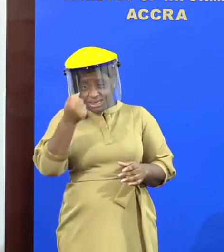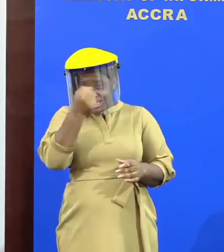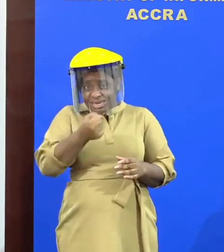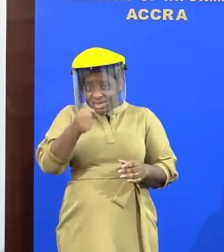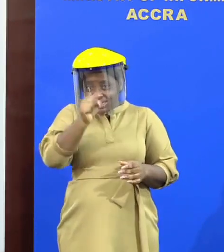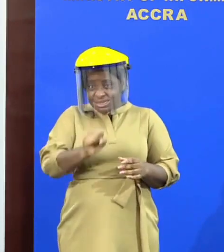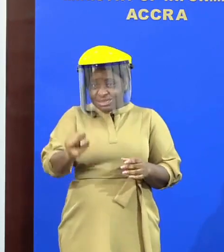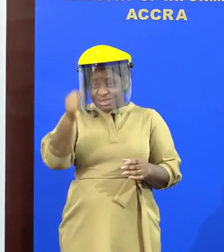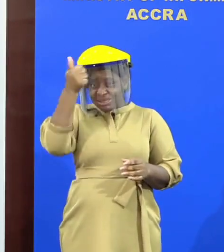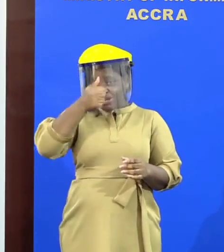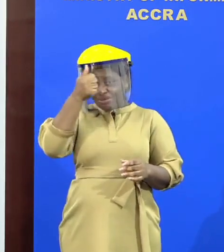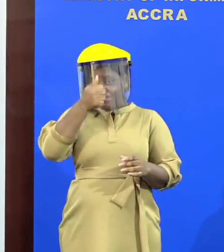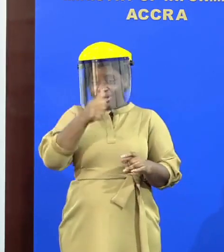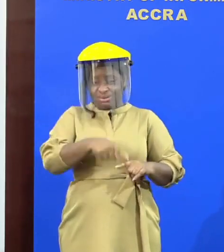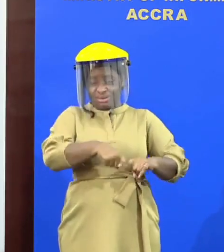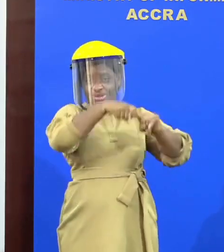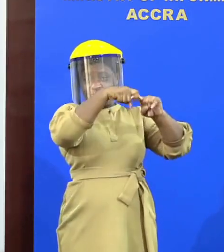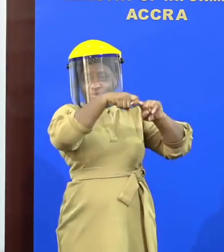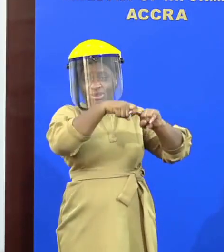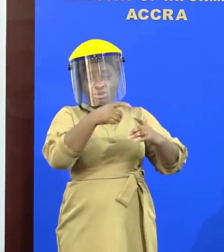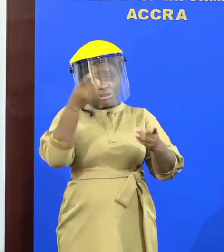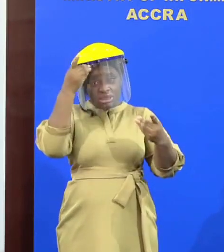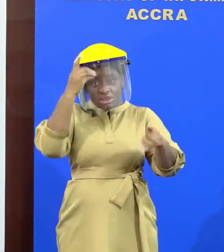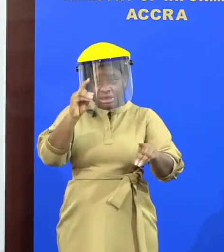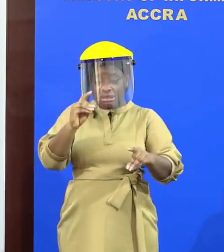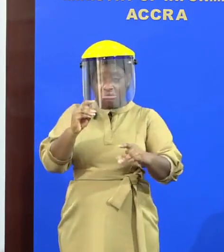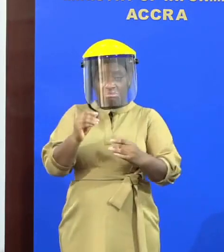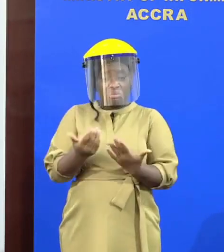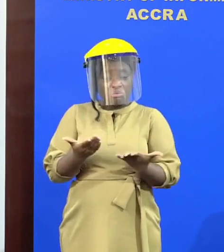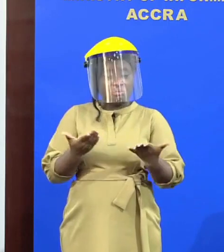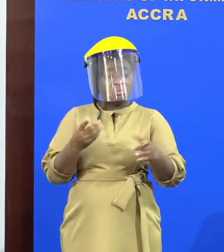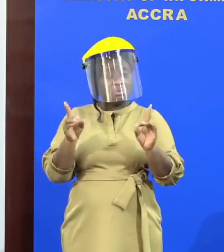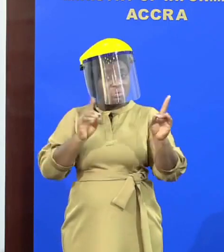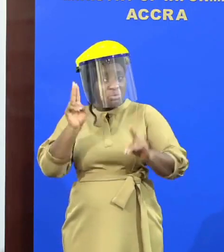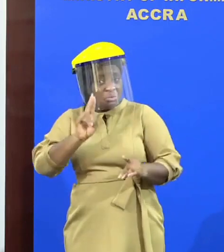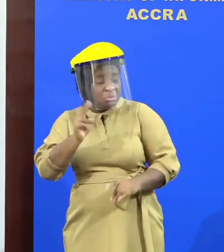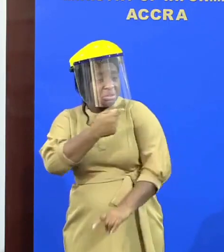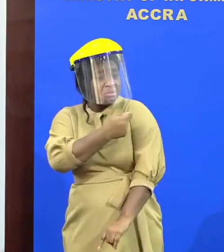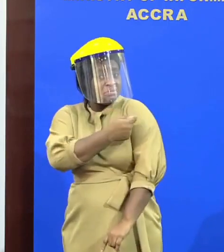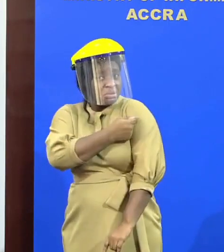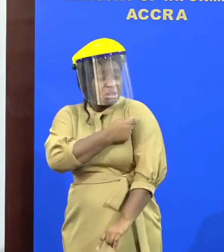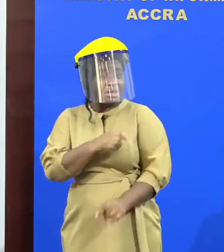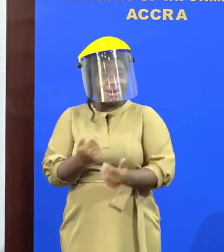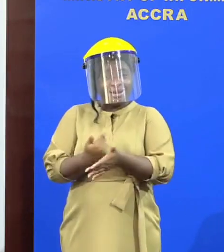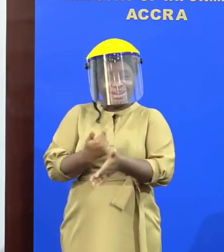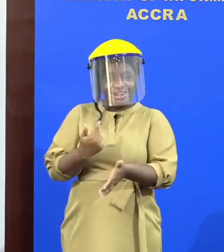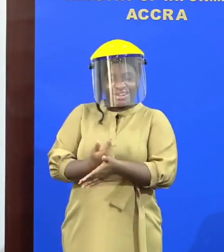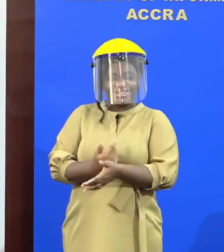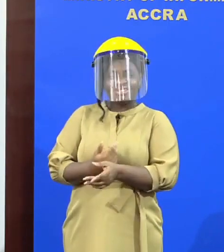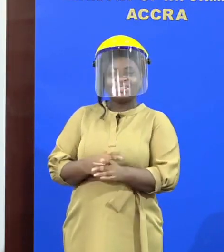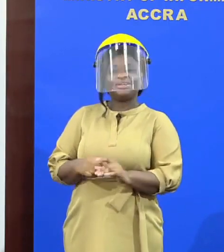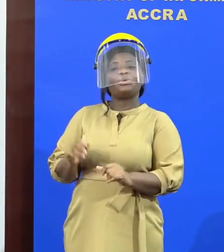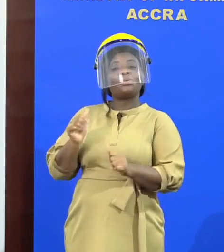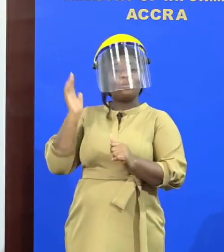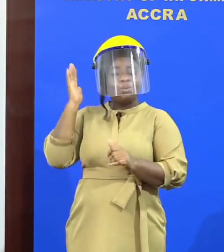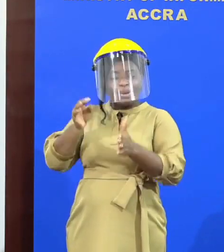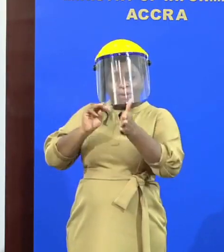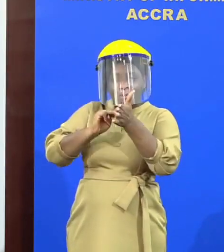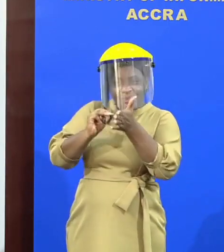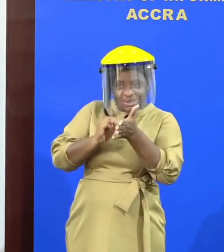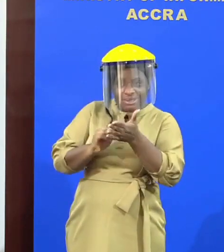more assessment for 2 weeks before they decide whether they will go ahead and use it or not. And I think Ghana continues to do our sequencing and monitor to